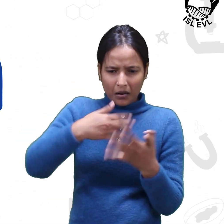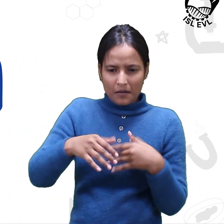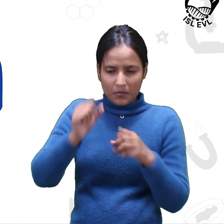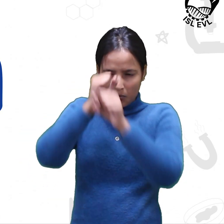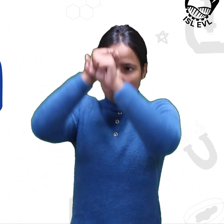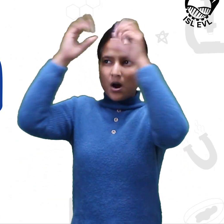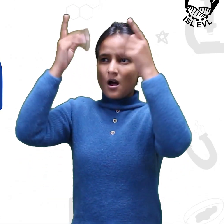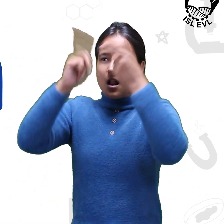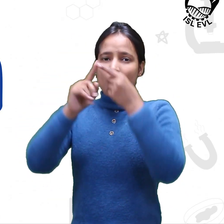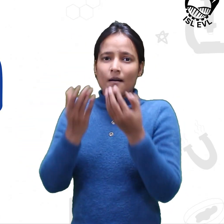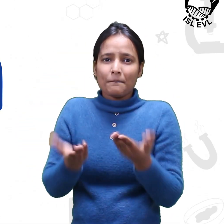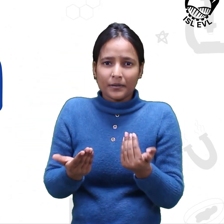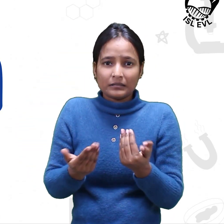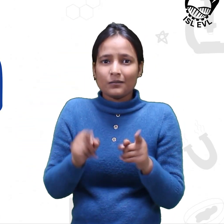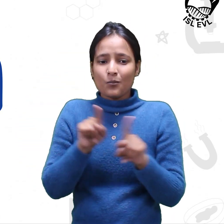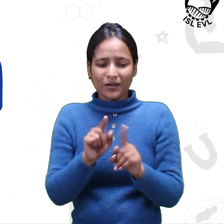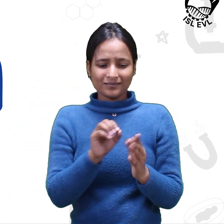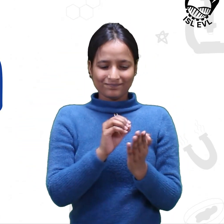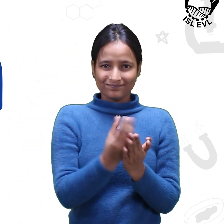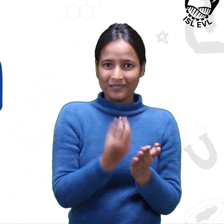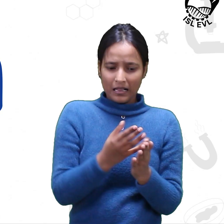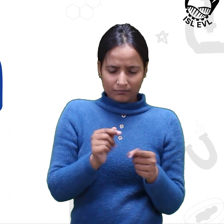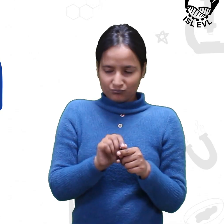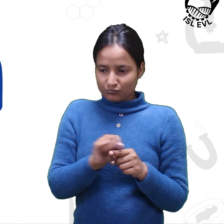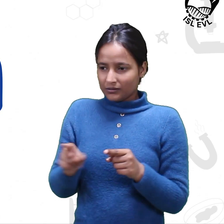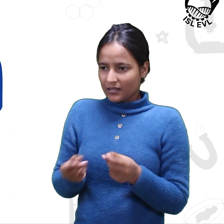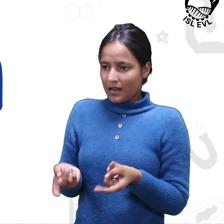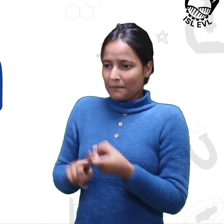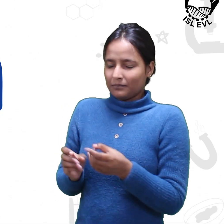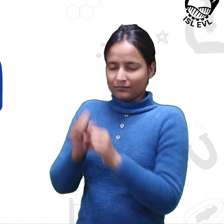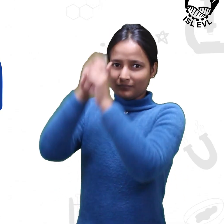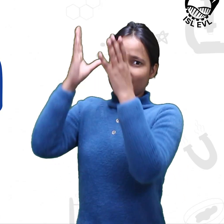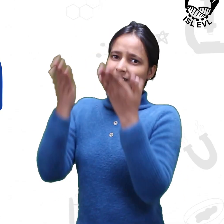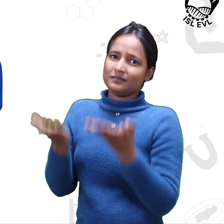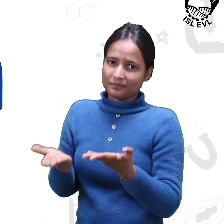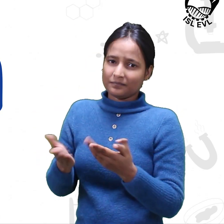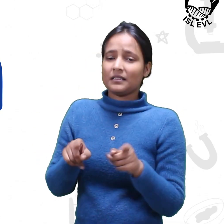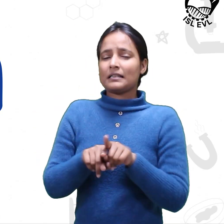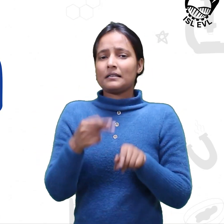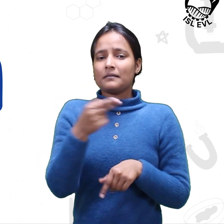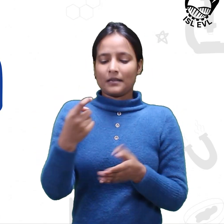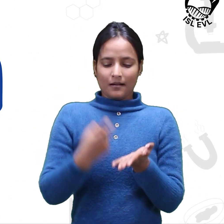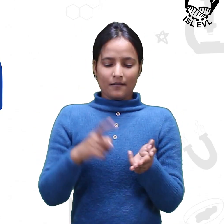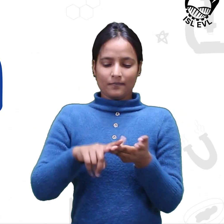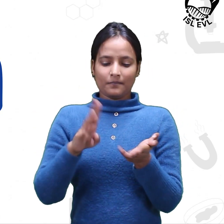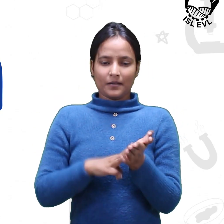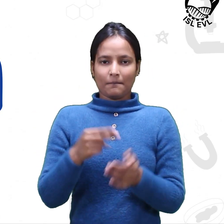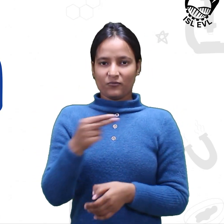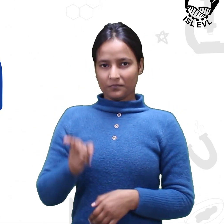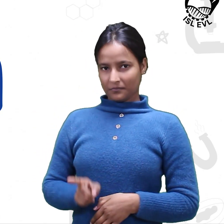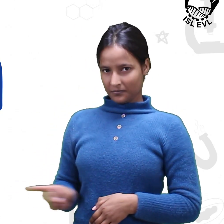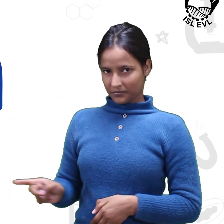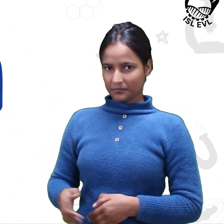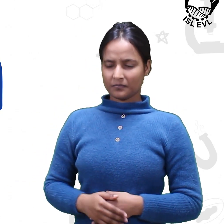This part usually happens during the REM sleep or rapid eye movement sleep. This sleep phase, as